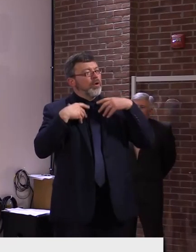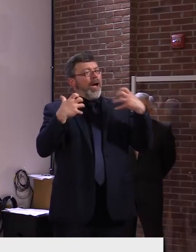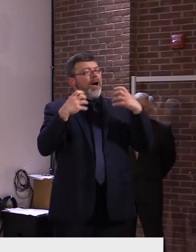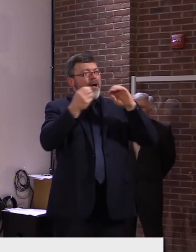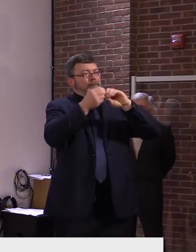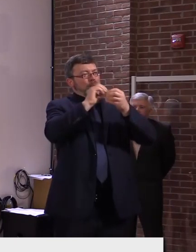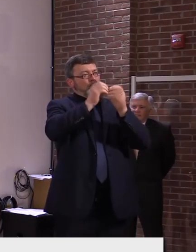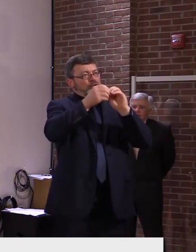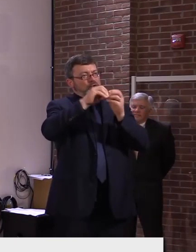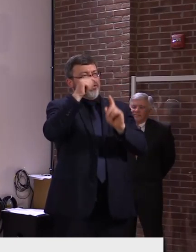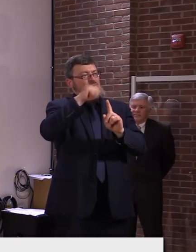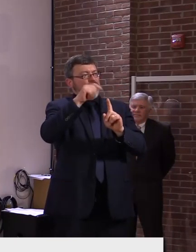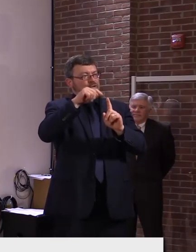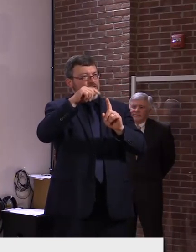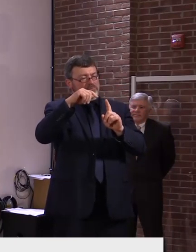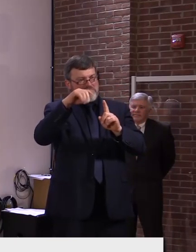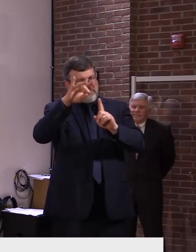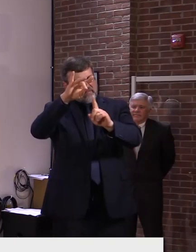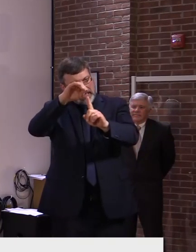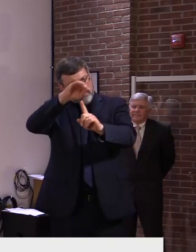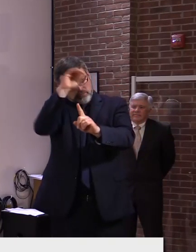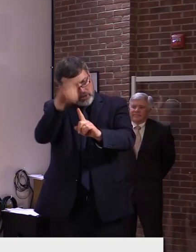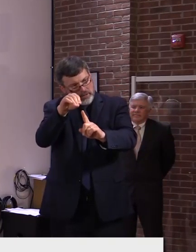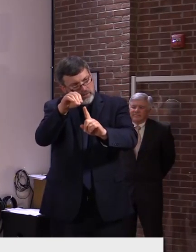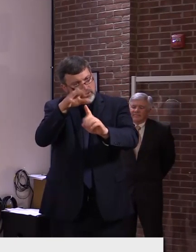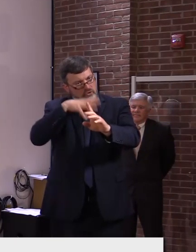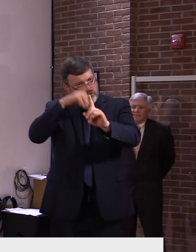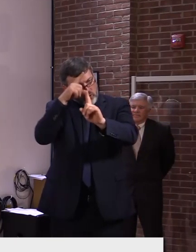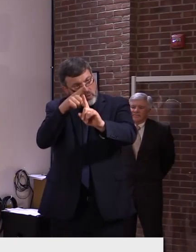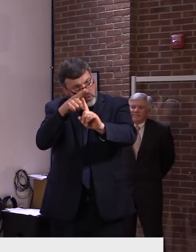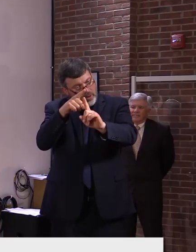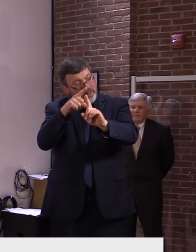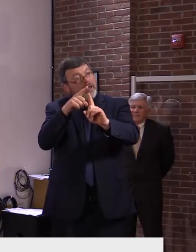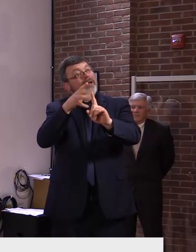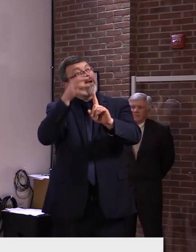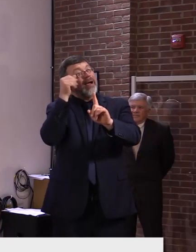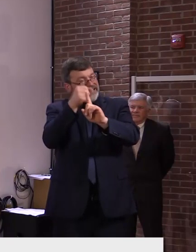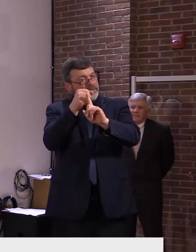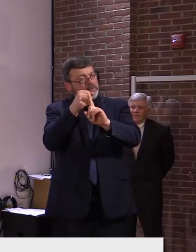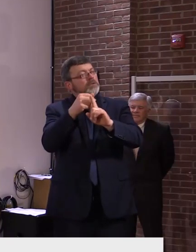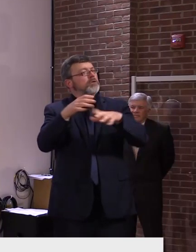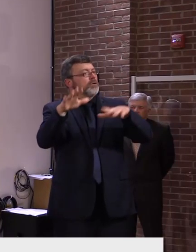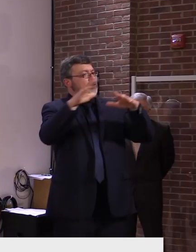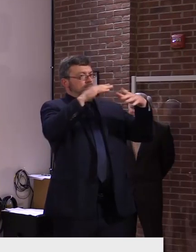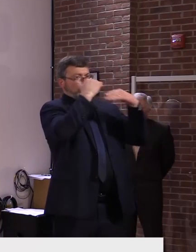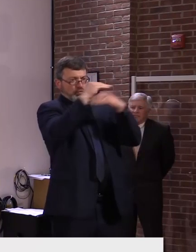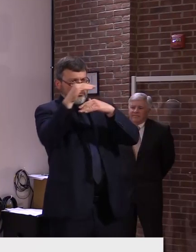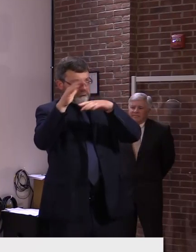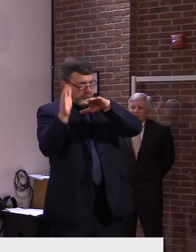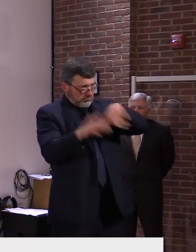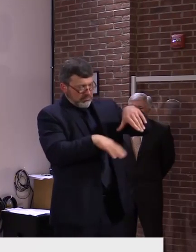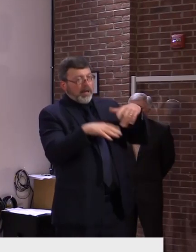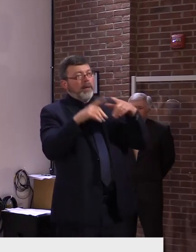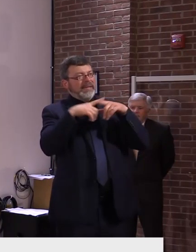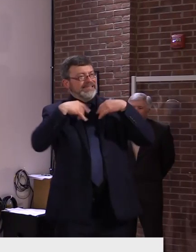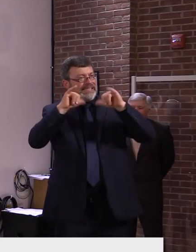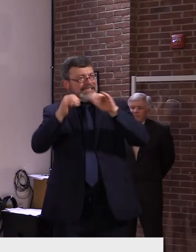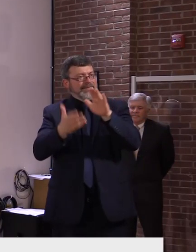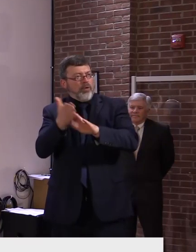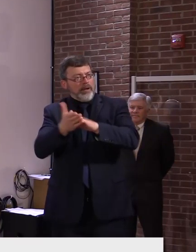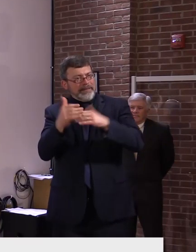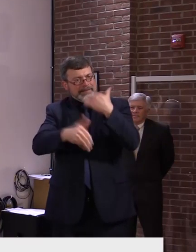Well, I kind of a related but separate question from whether we reach herd immunity or not. I mean, what evidence do we have that